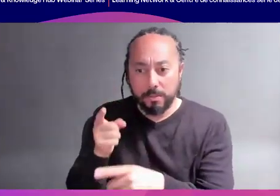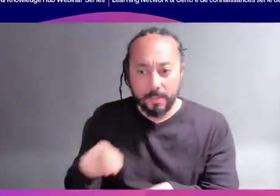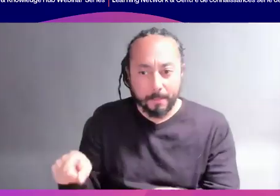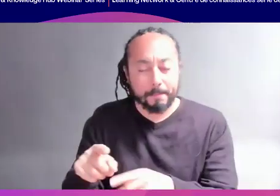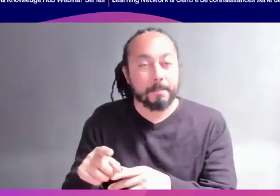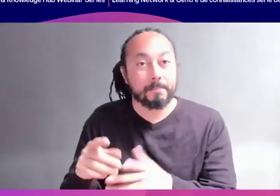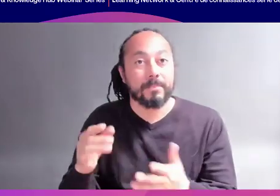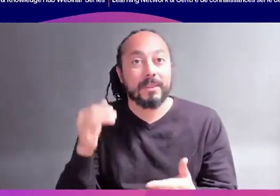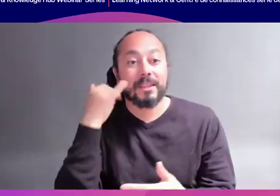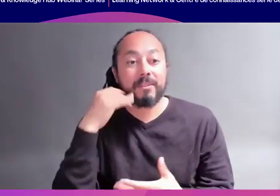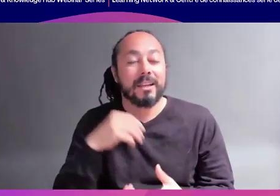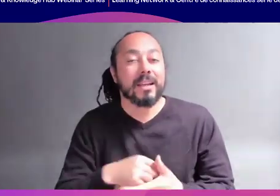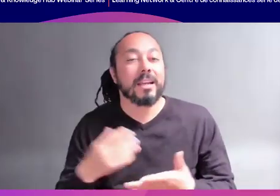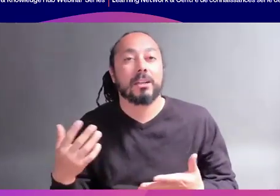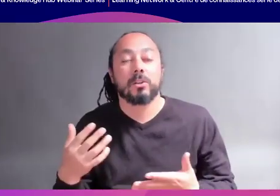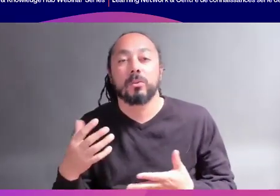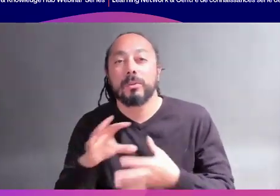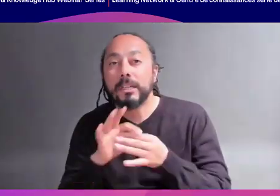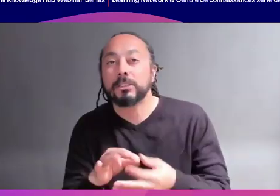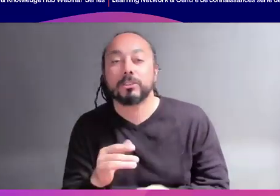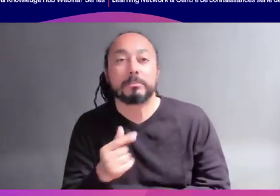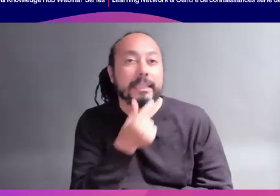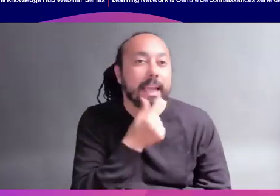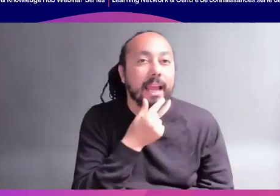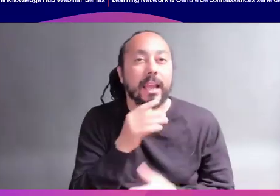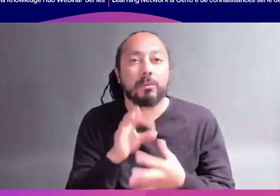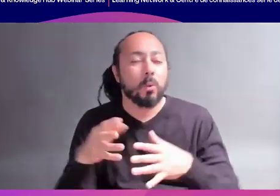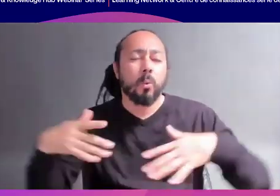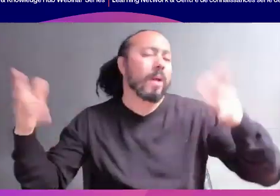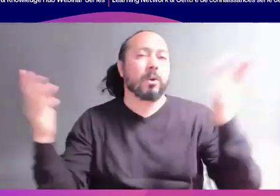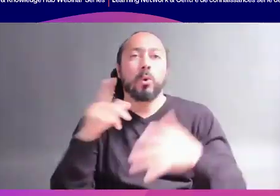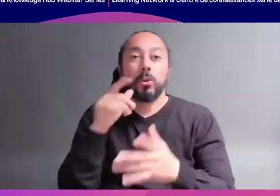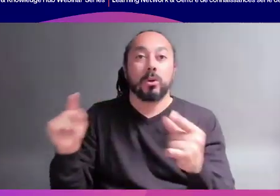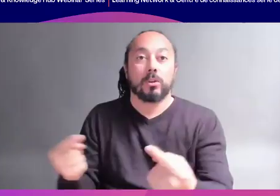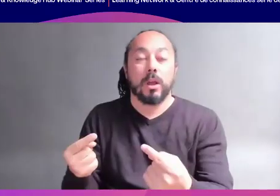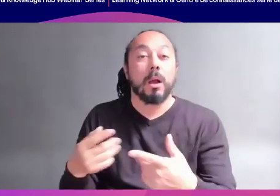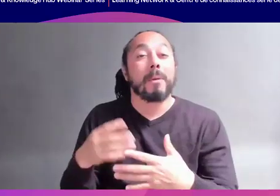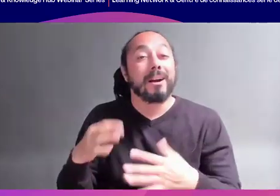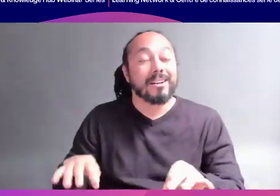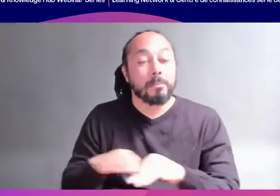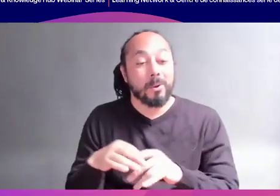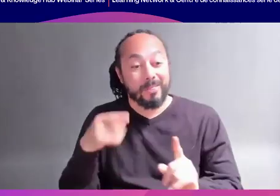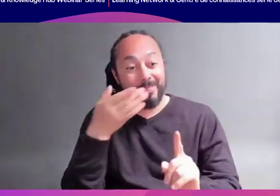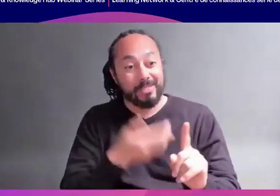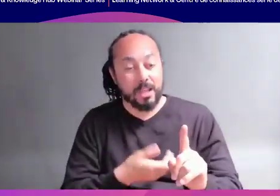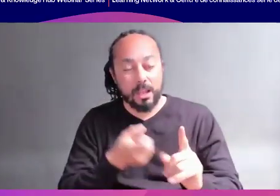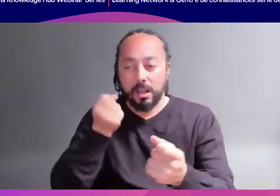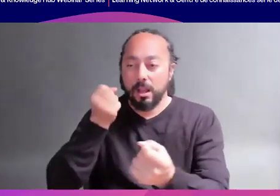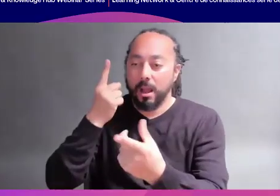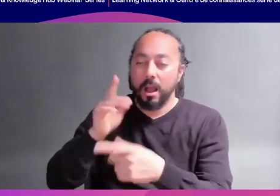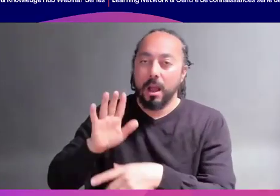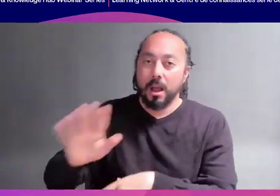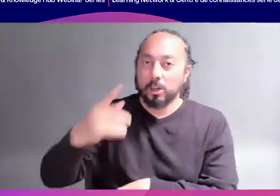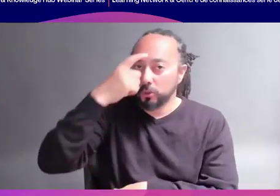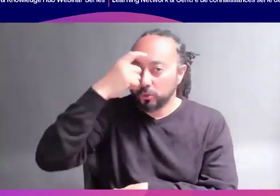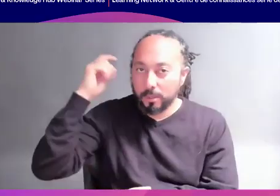gay relationship, whoever they're hurting, then also empathy for their experiences of trauma and violence